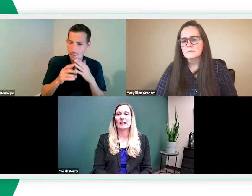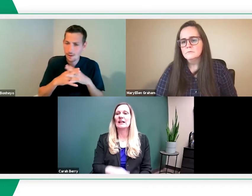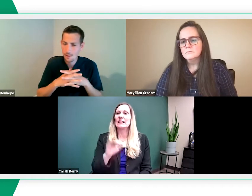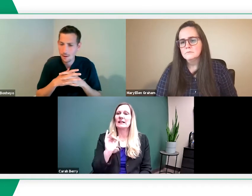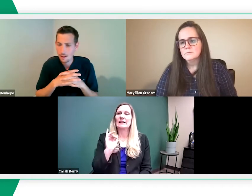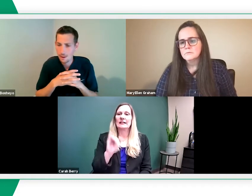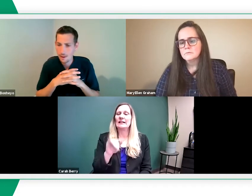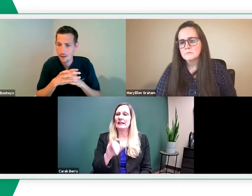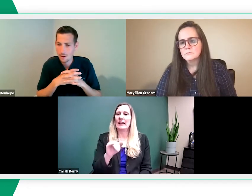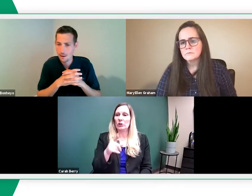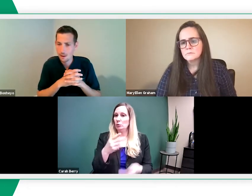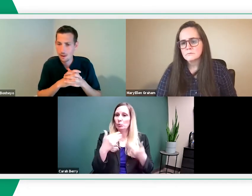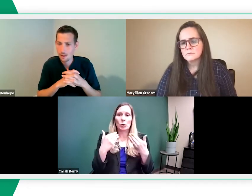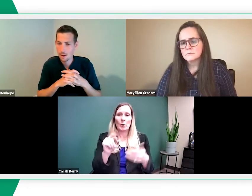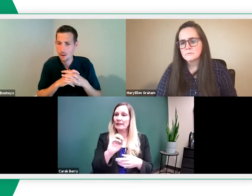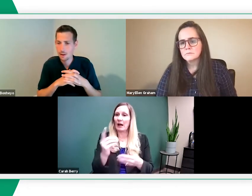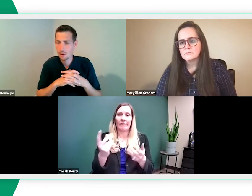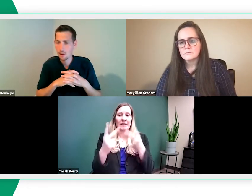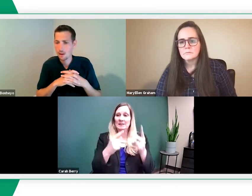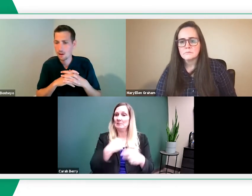explain a little bit more about that?